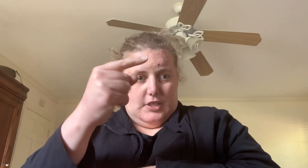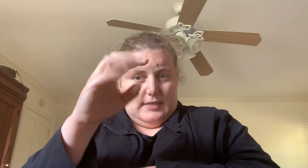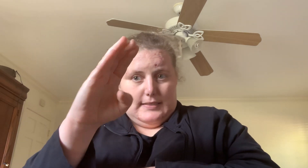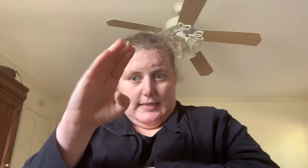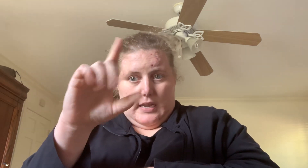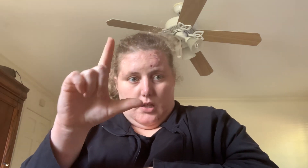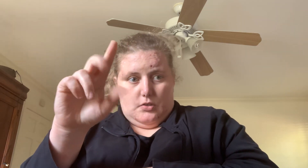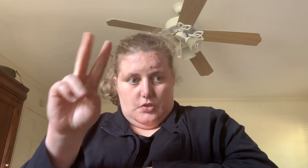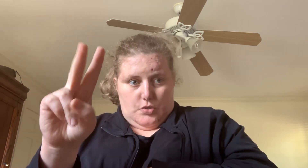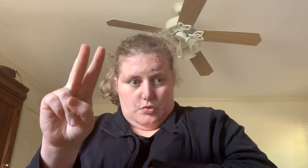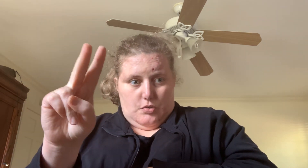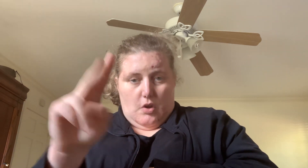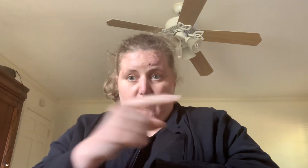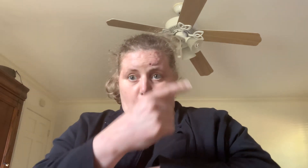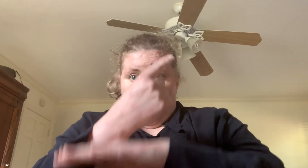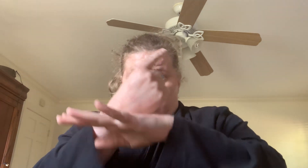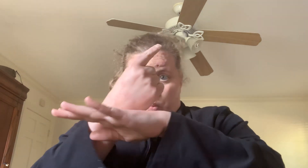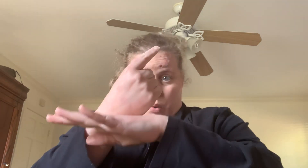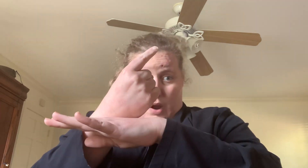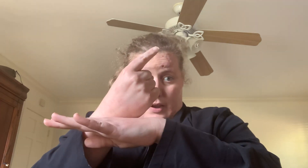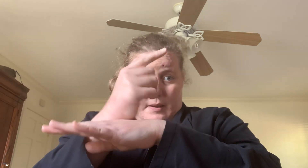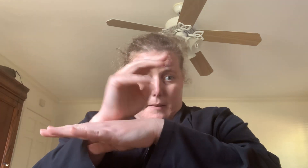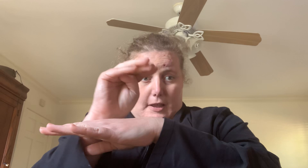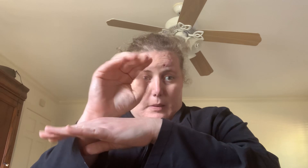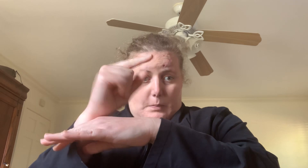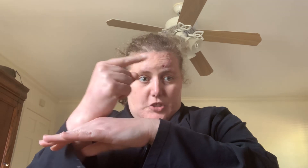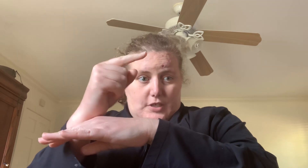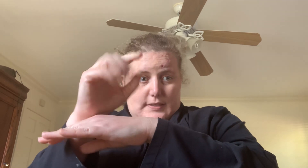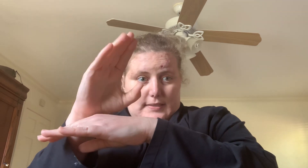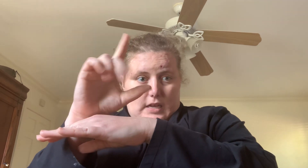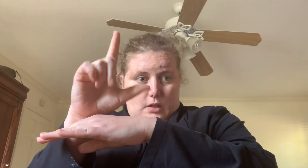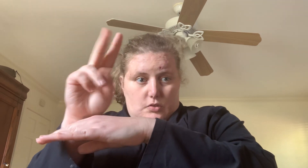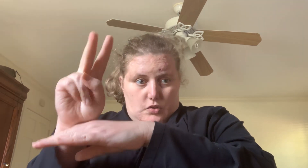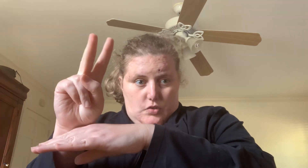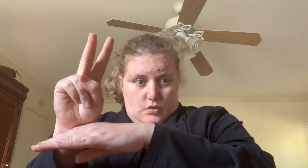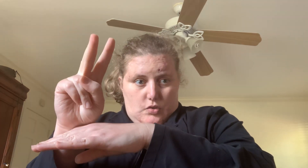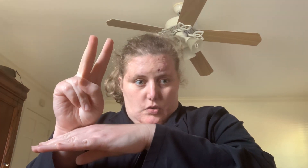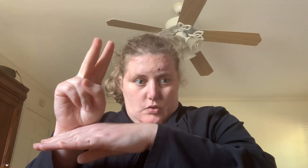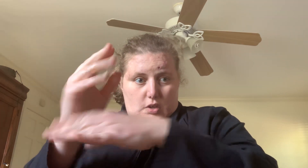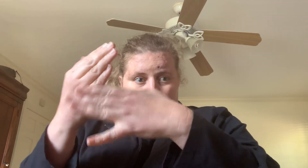MgCl2 that is produced, it came from 2 HCl's.